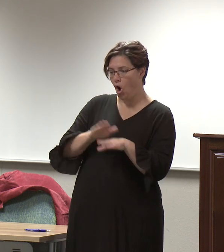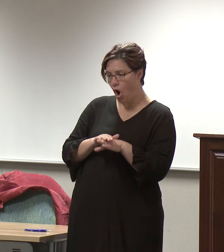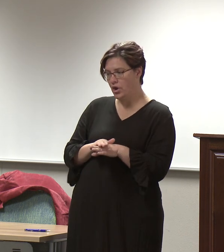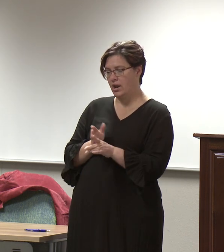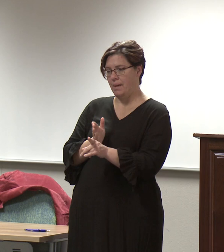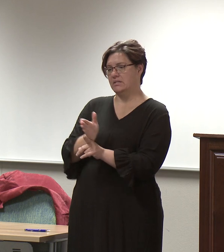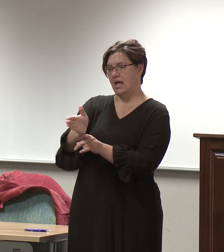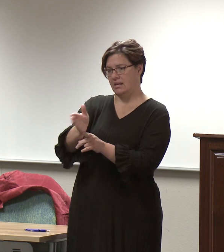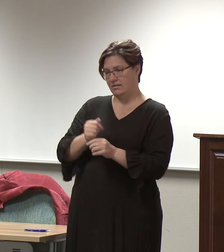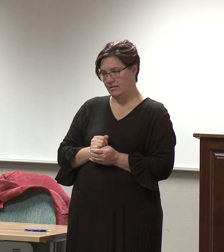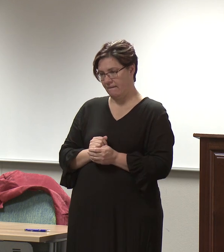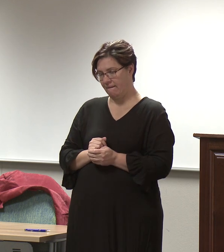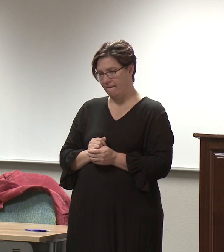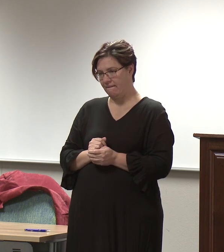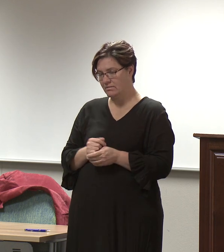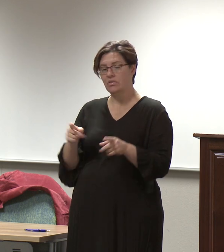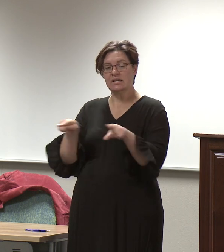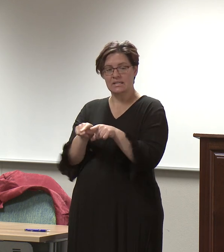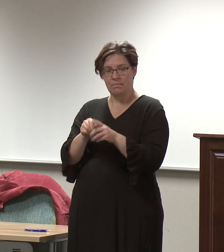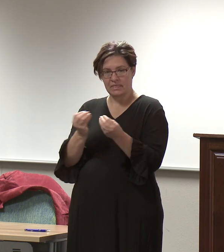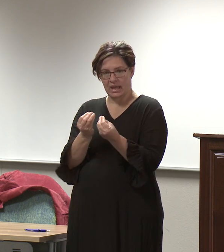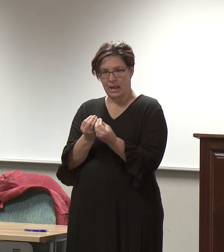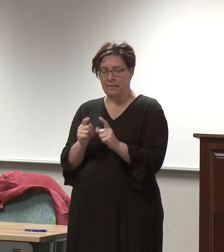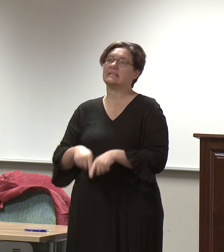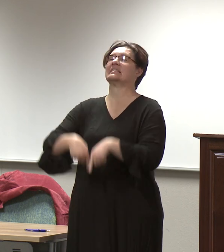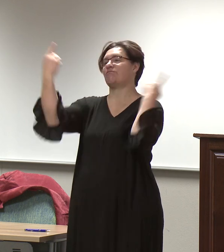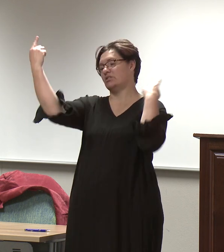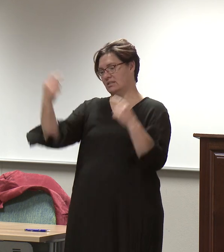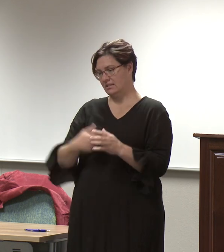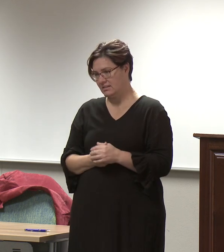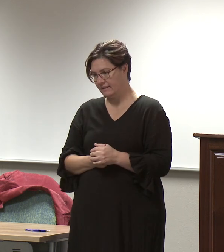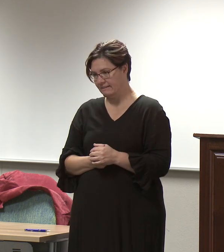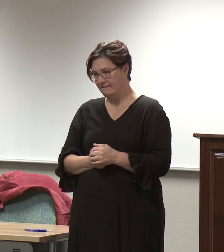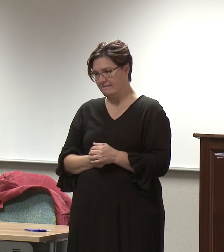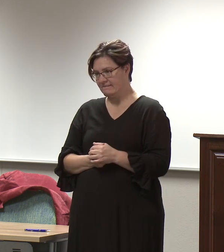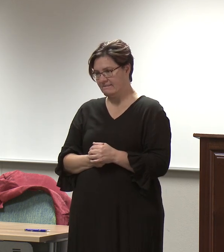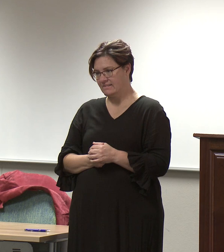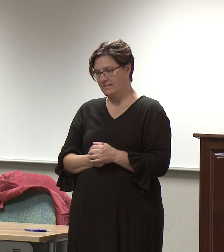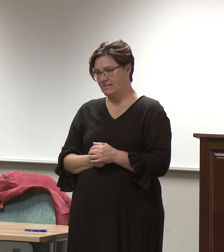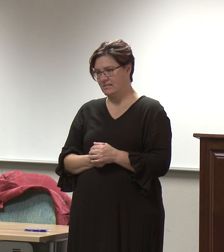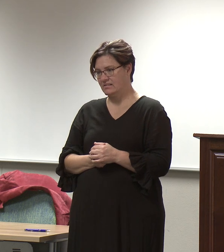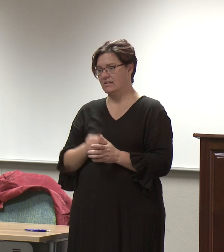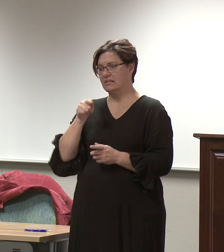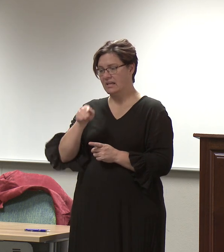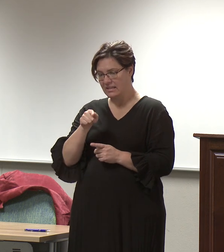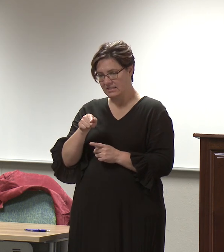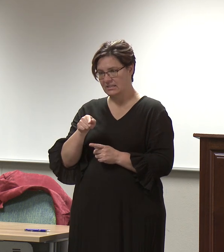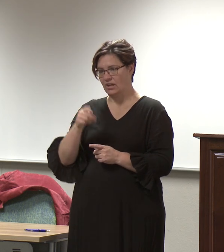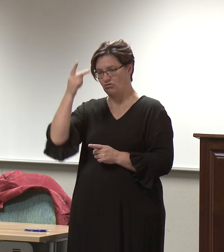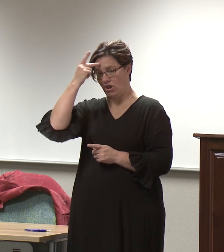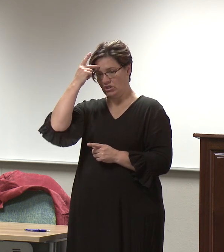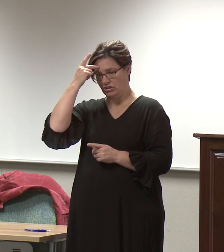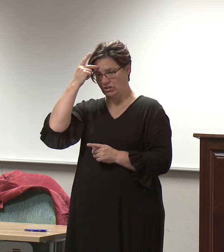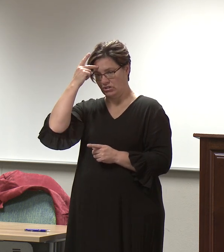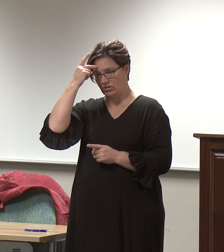line. It's about the same thing, but it's absolutely different. So I think that's this type of ecology of knowledge that I